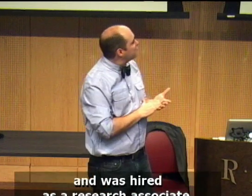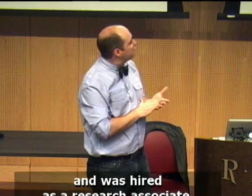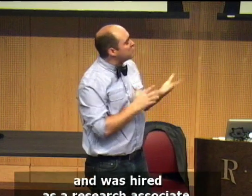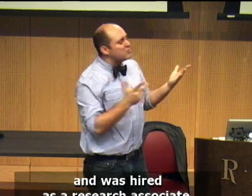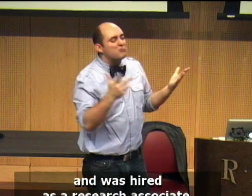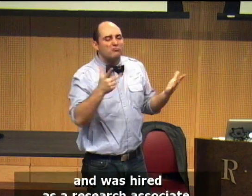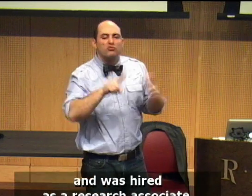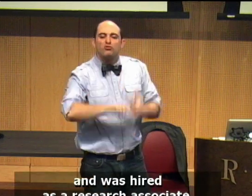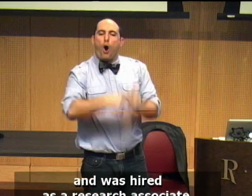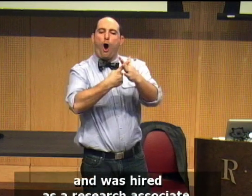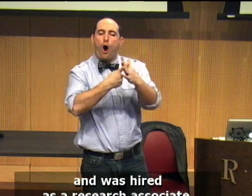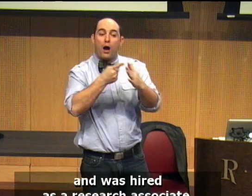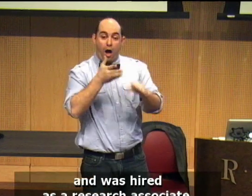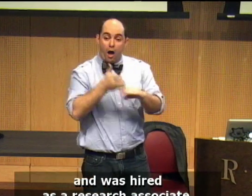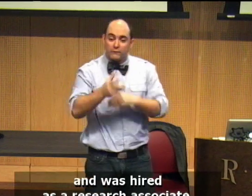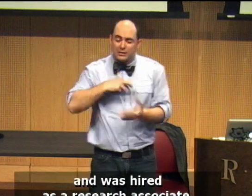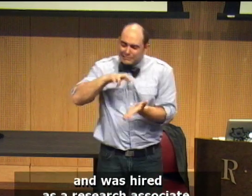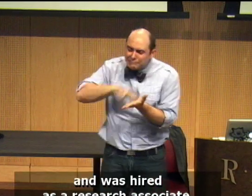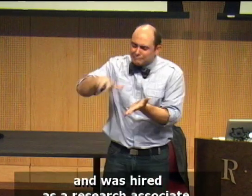was hired as a research associate.